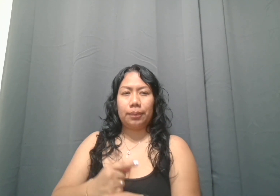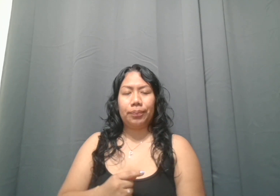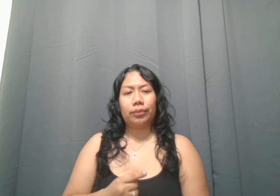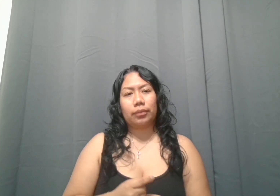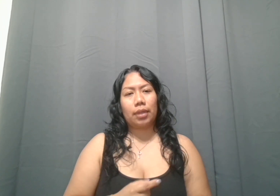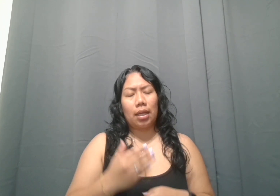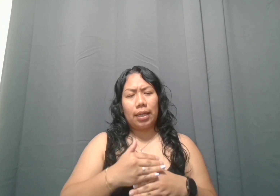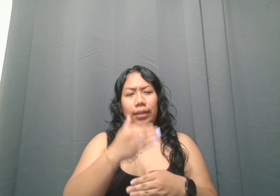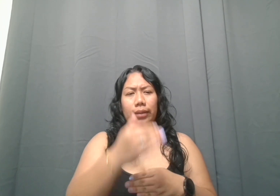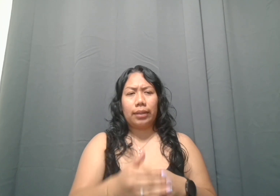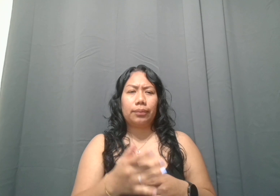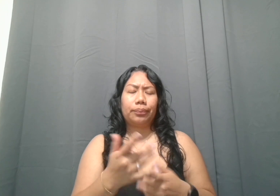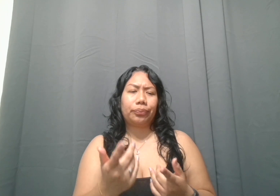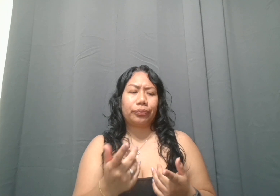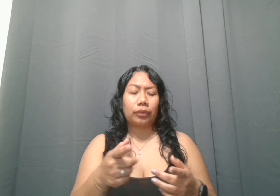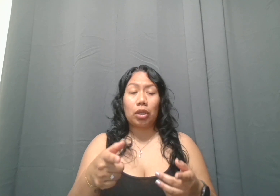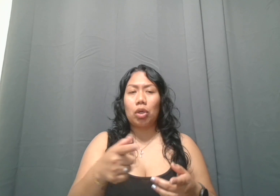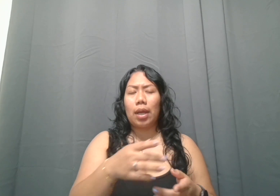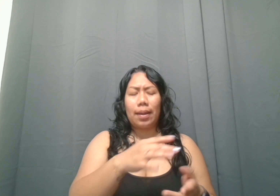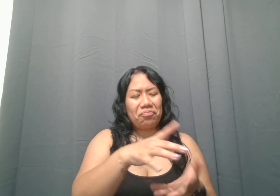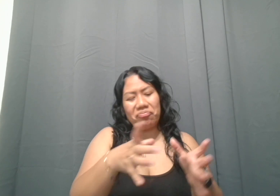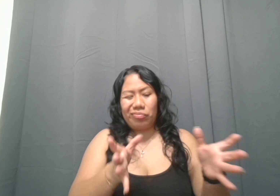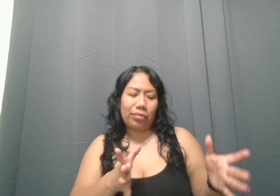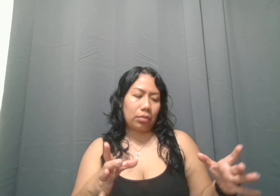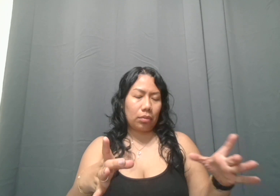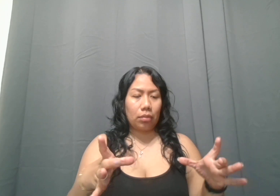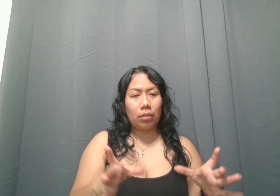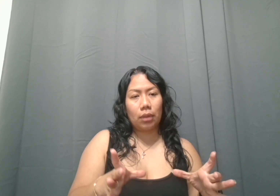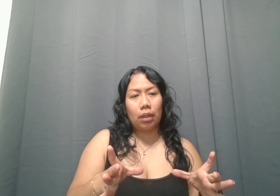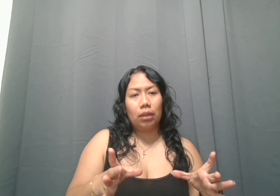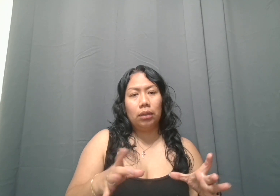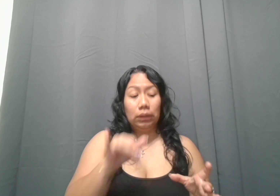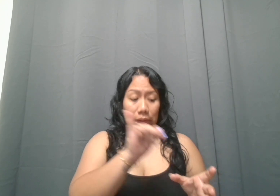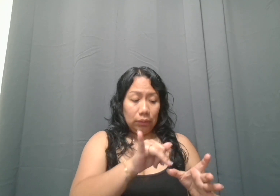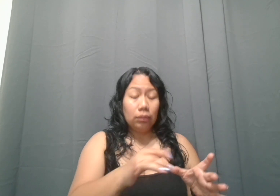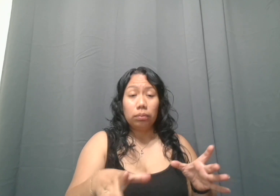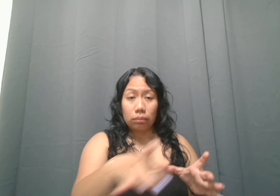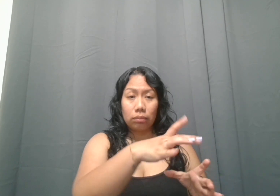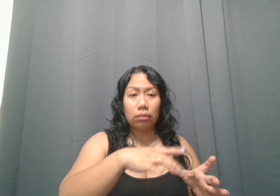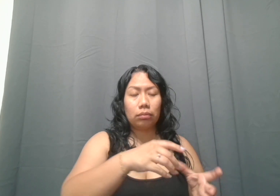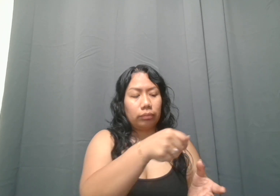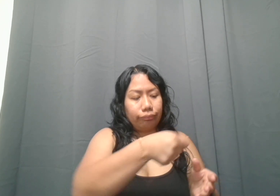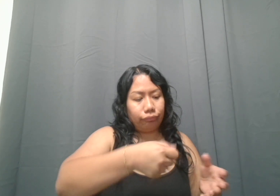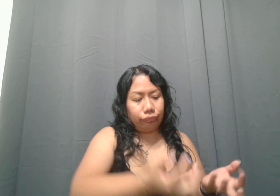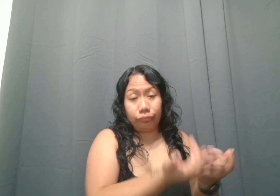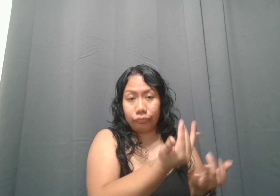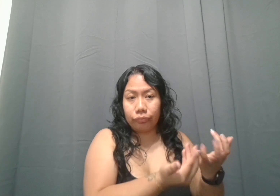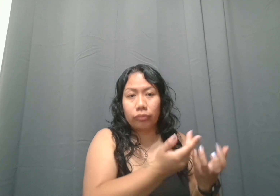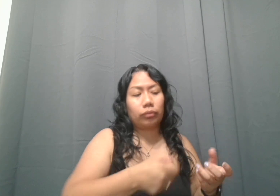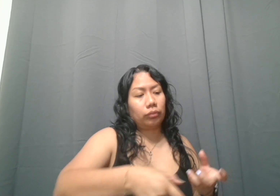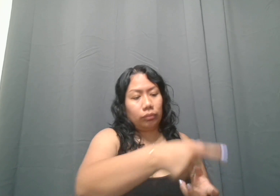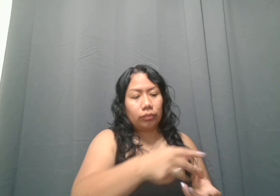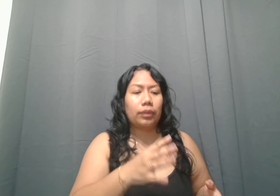Next, you get a medium pan. In the saucepan, heat and stir the milk, adding the